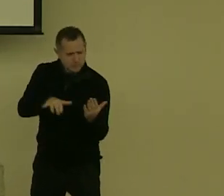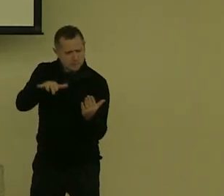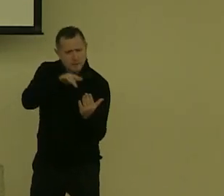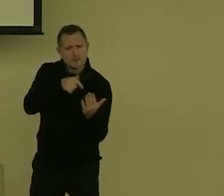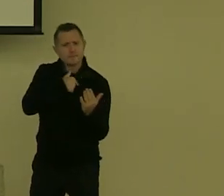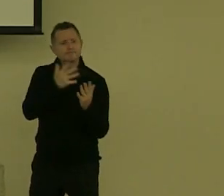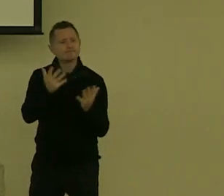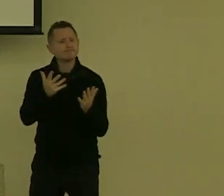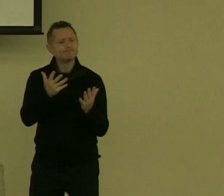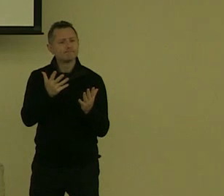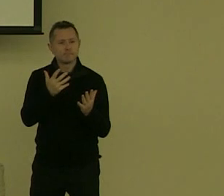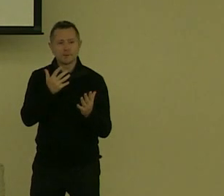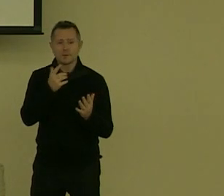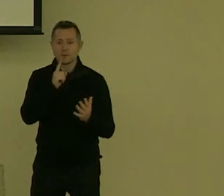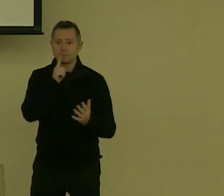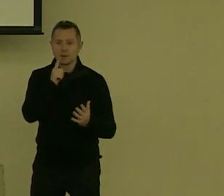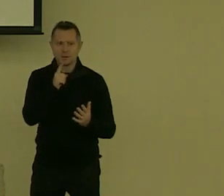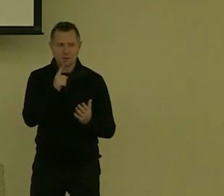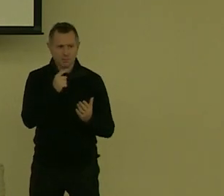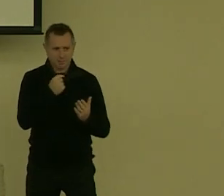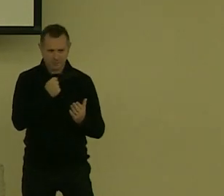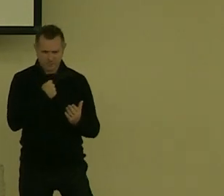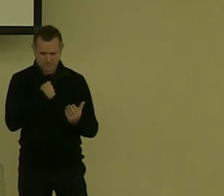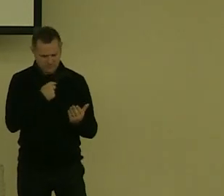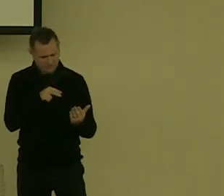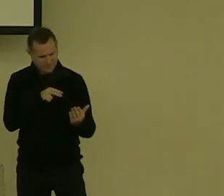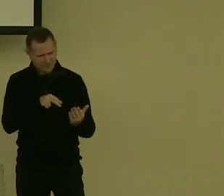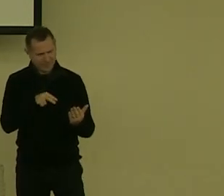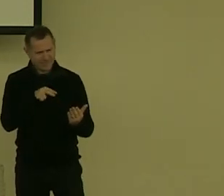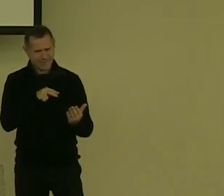like comics places on,